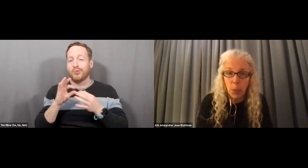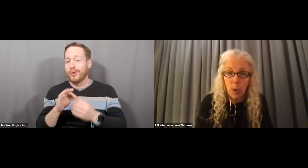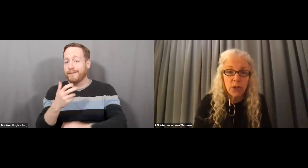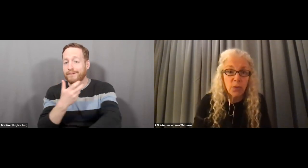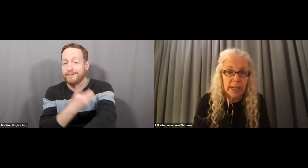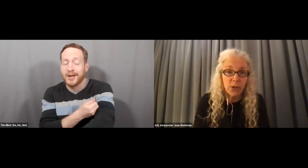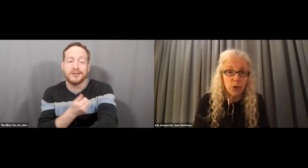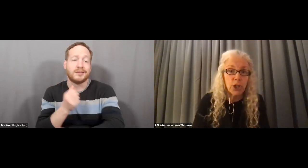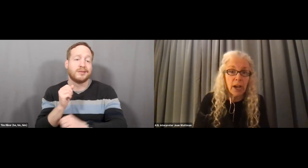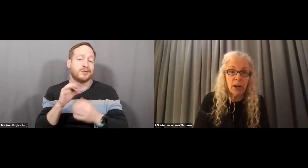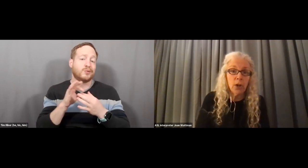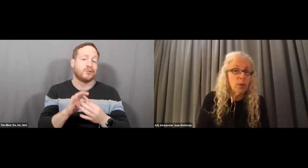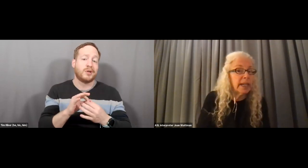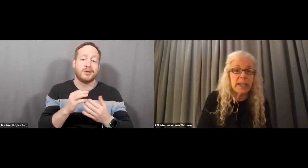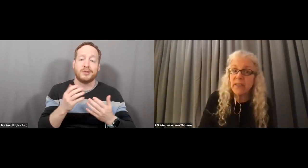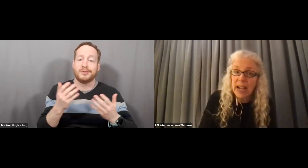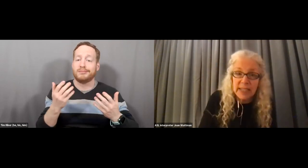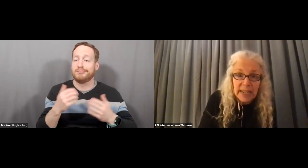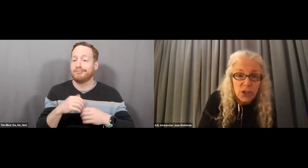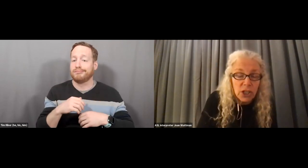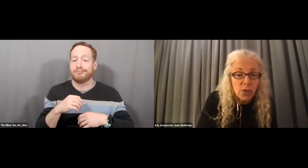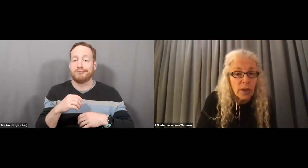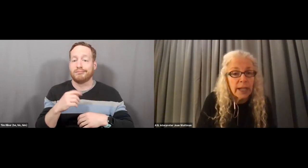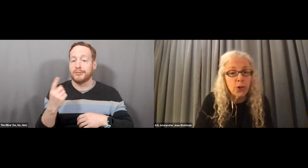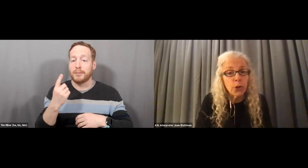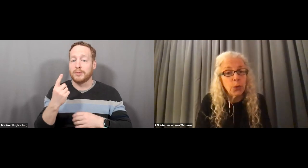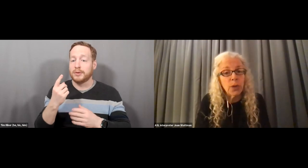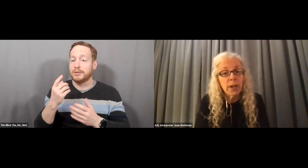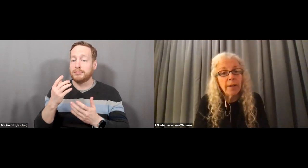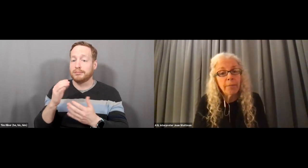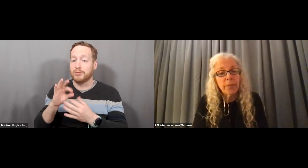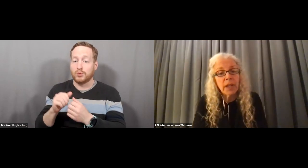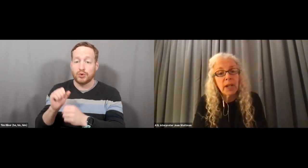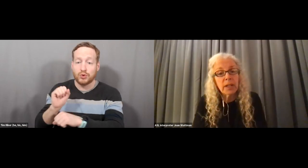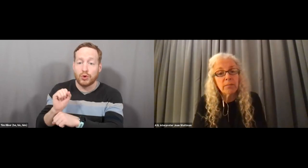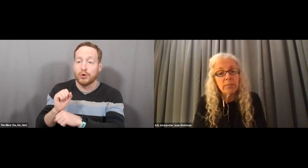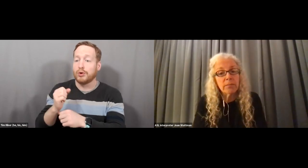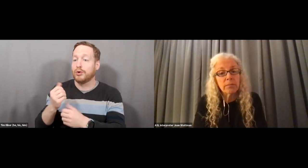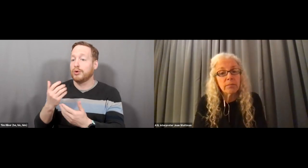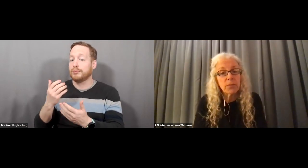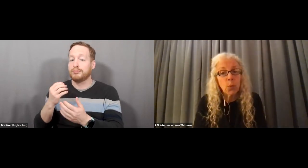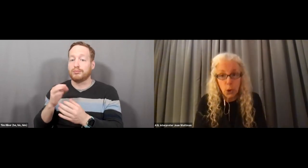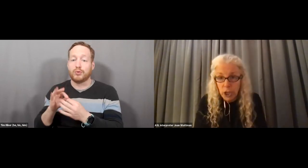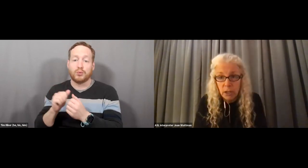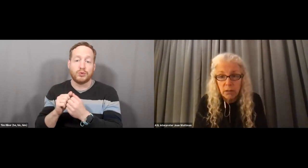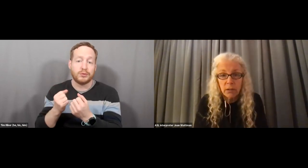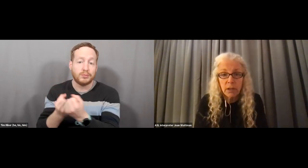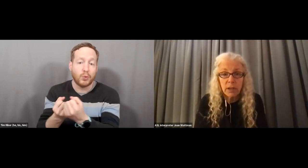people want to raise or share related to vaccinations, related to work that's